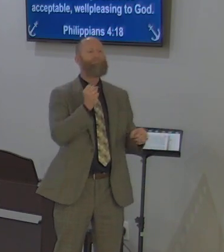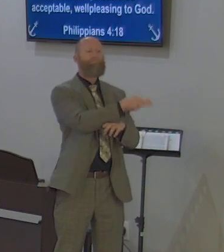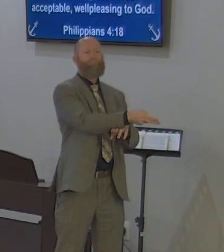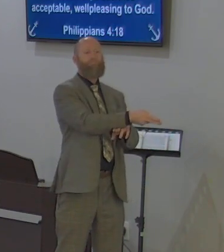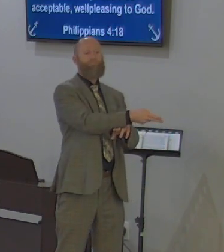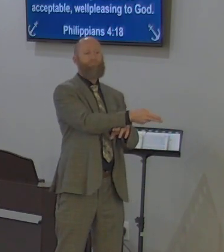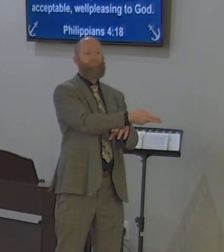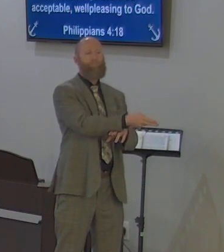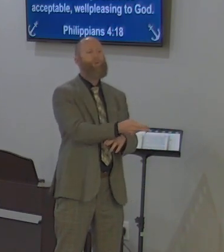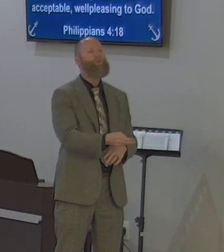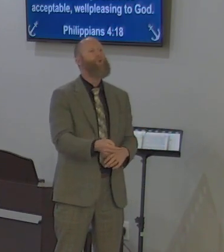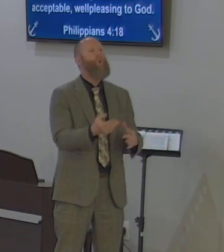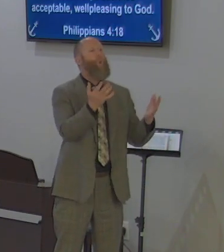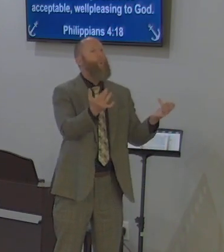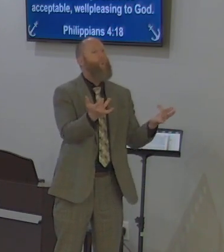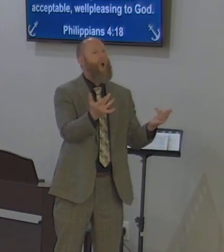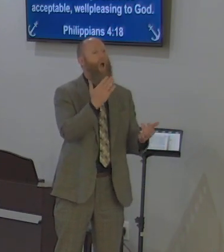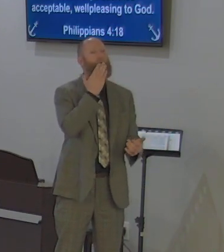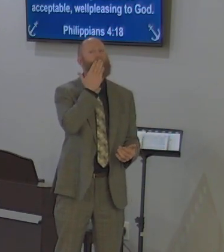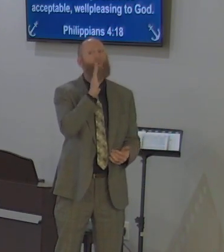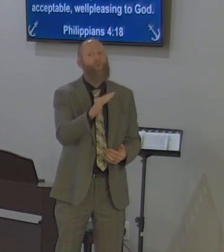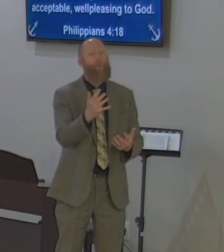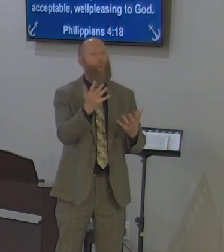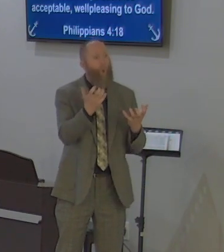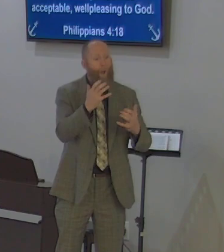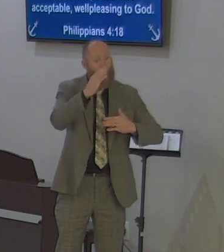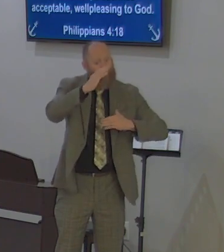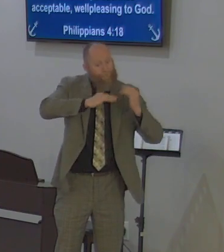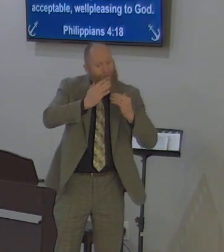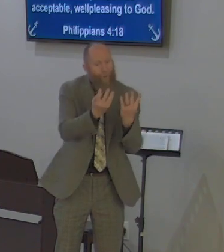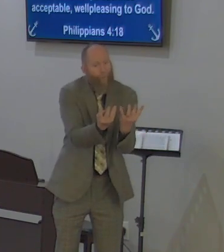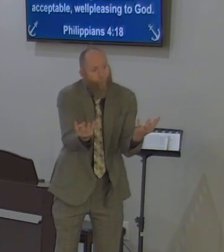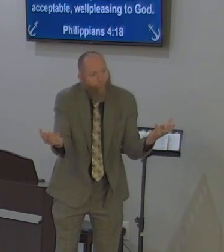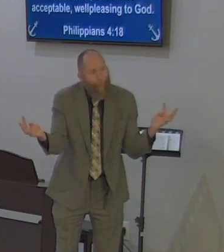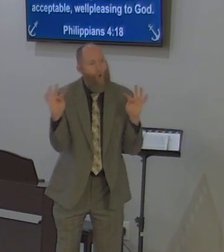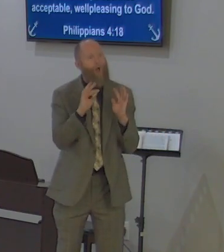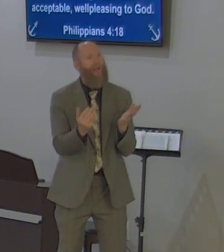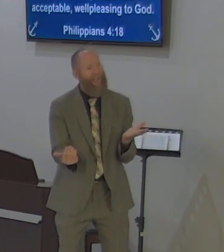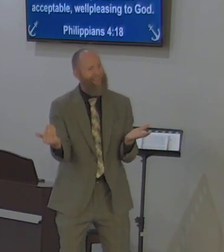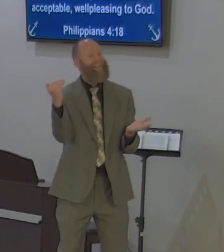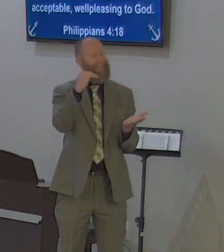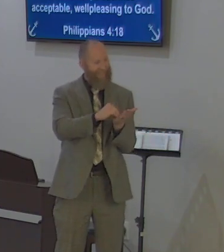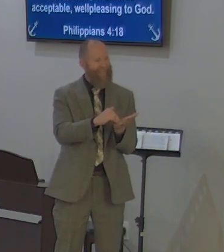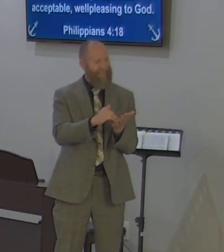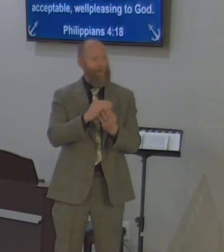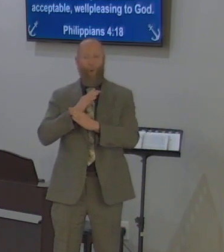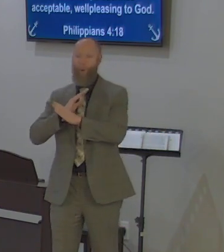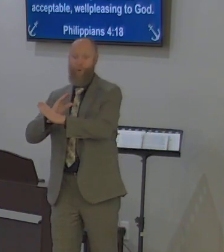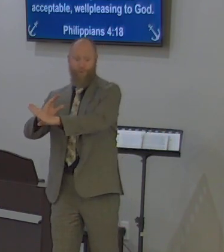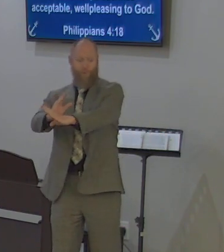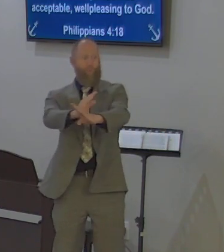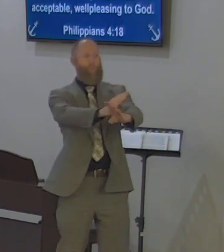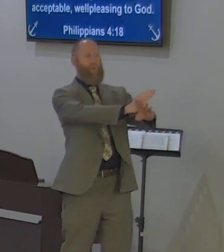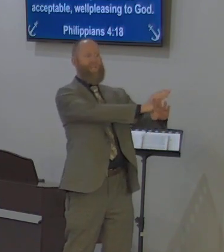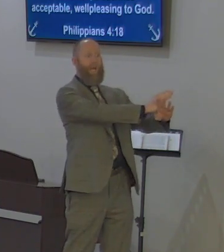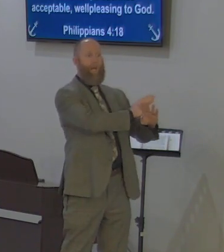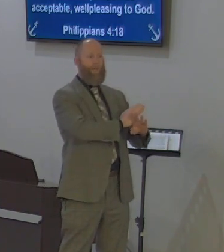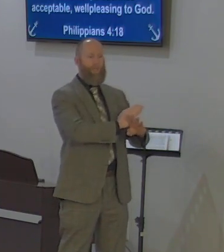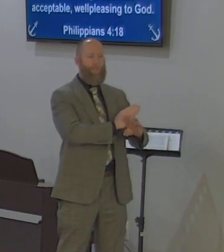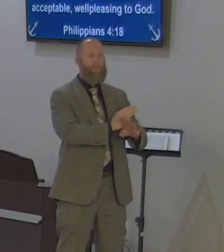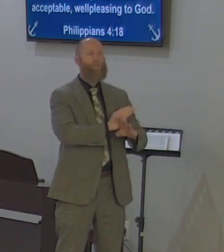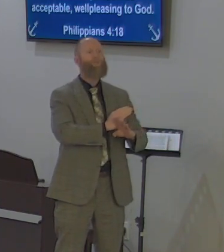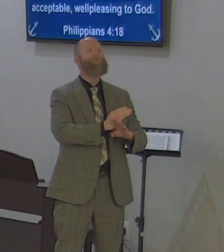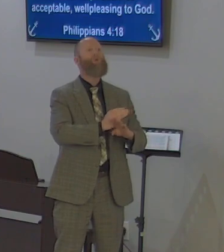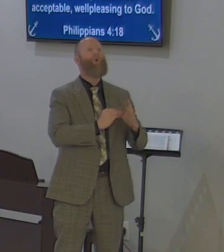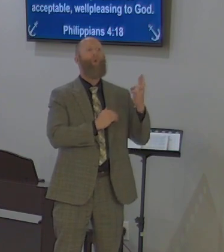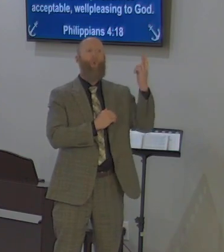in rebellion against its new dominator, its new captor, would be impossible until the walls were